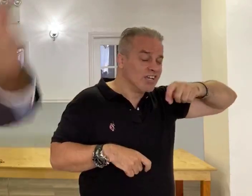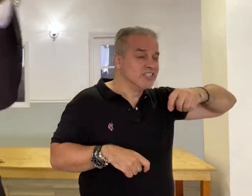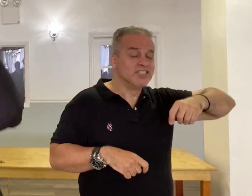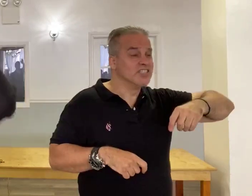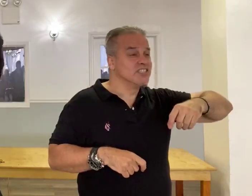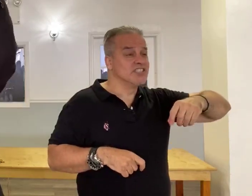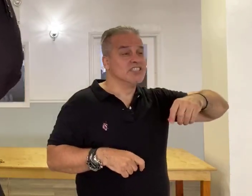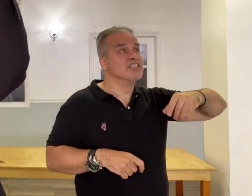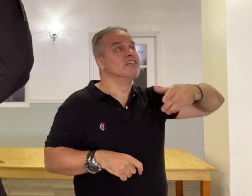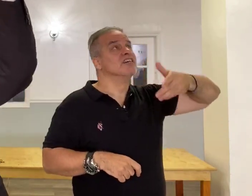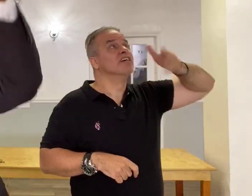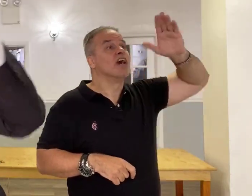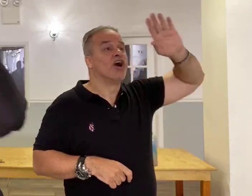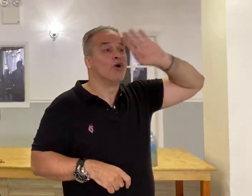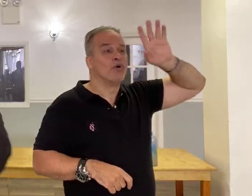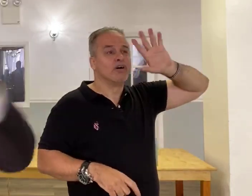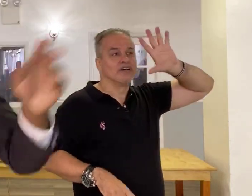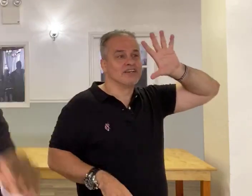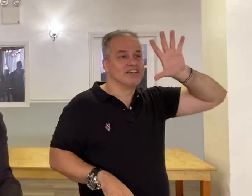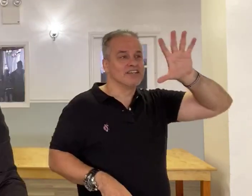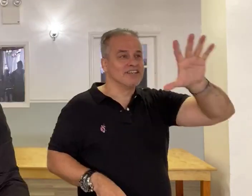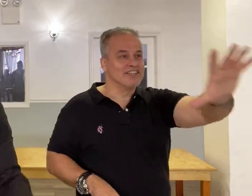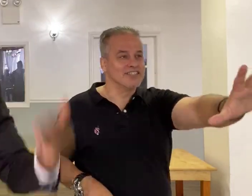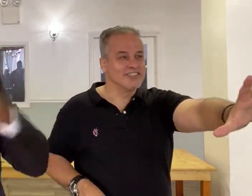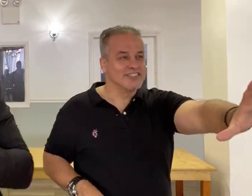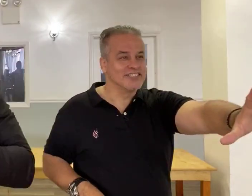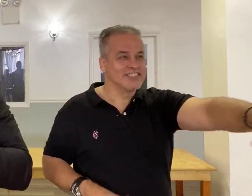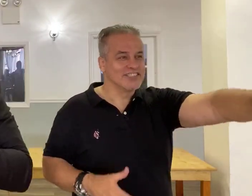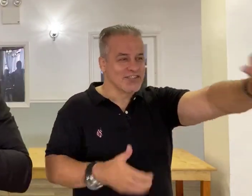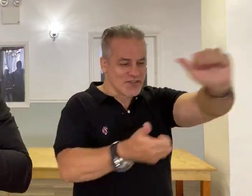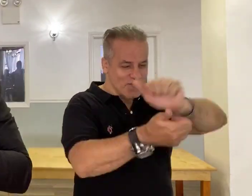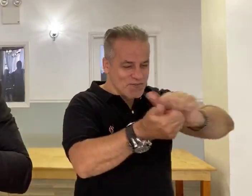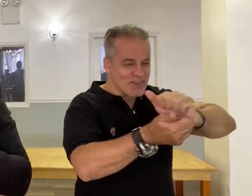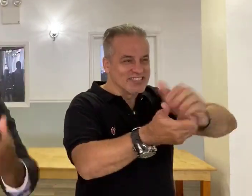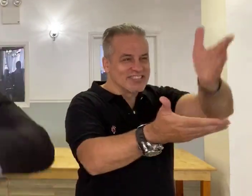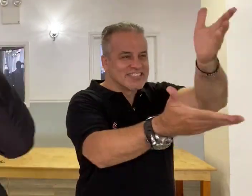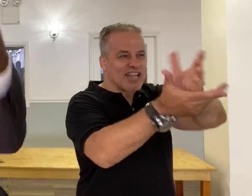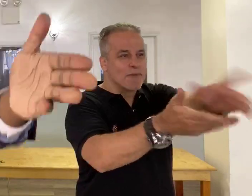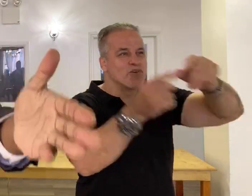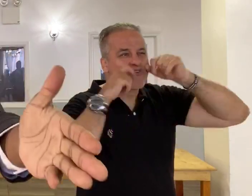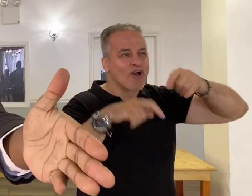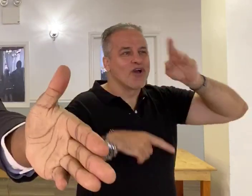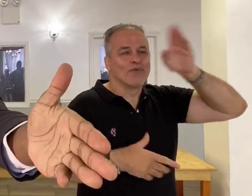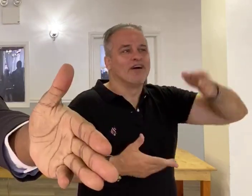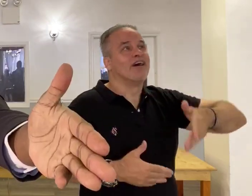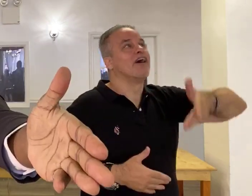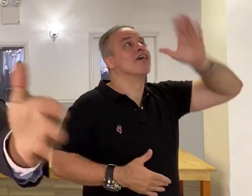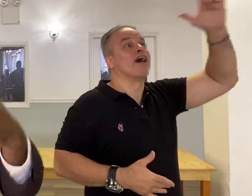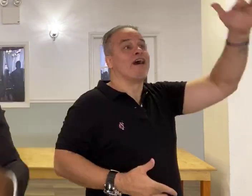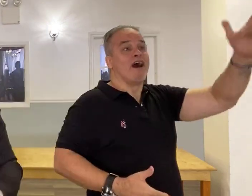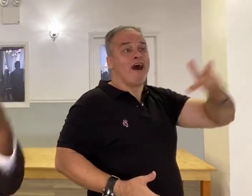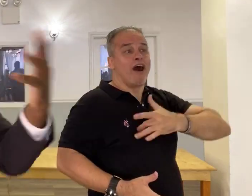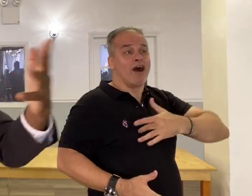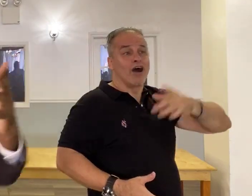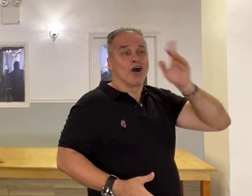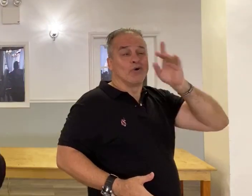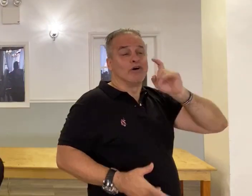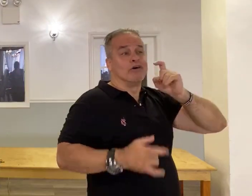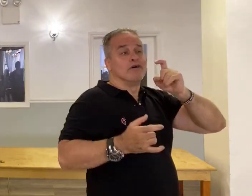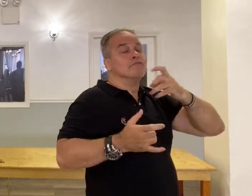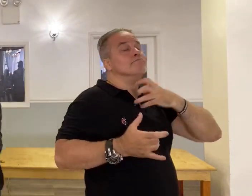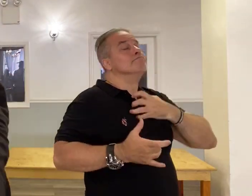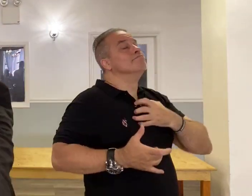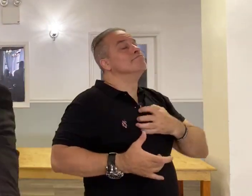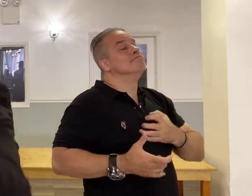come down, that our God in heaven sees our tears, and the heart of God is moved with compassion, and